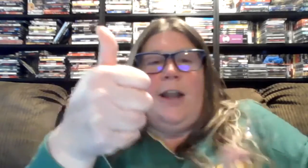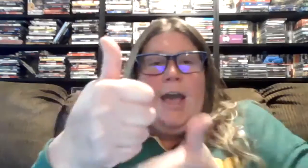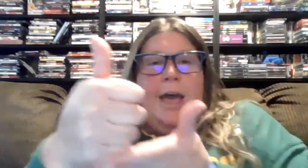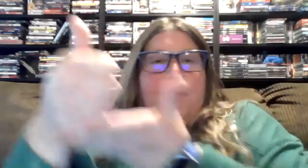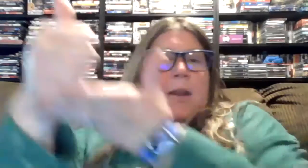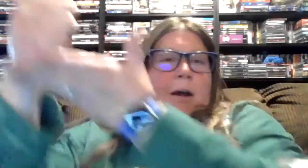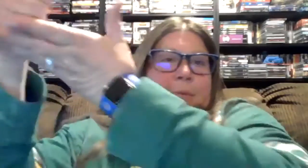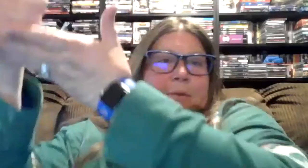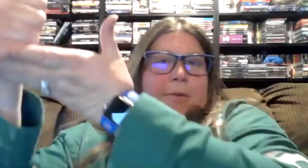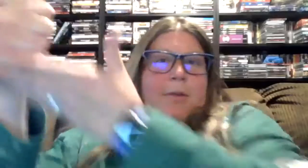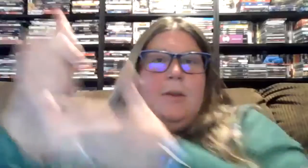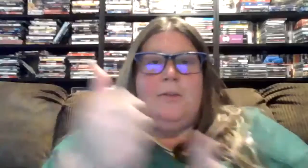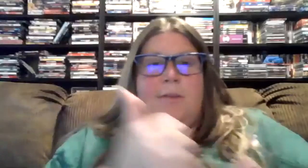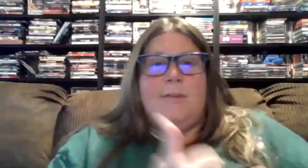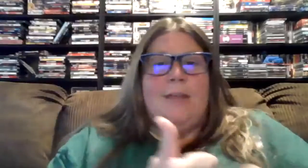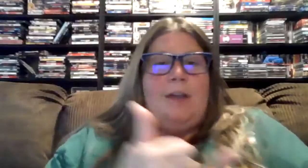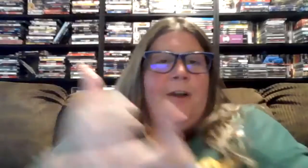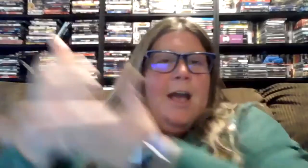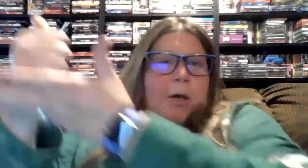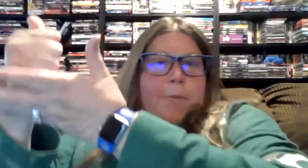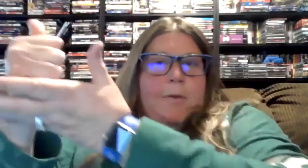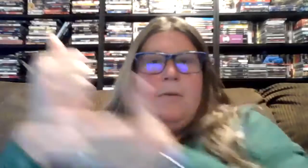to help it up. So this is the sign for help.